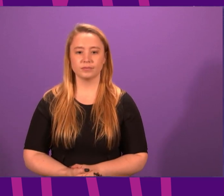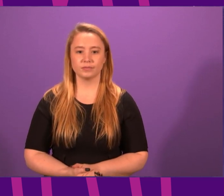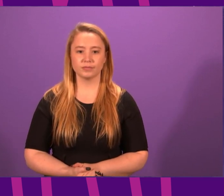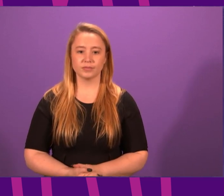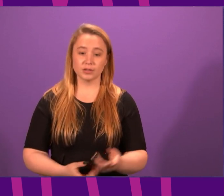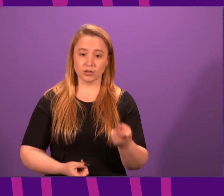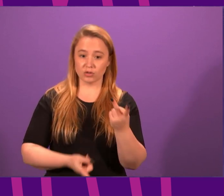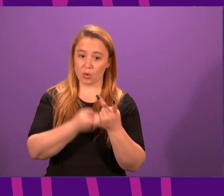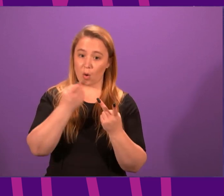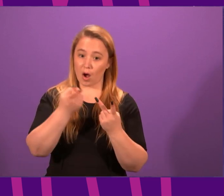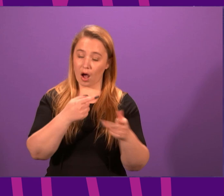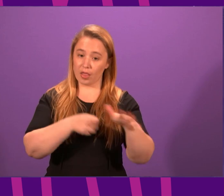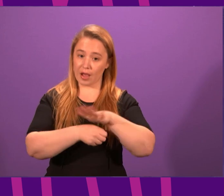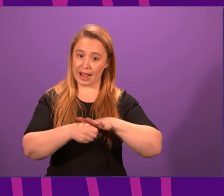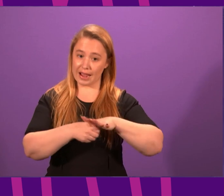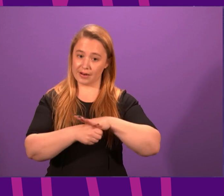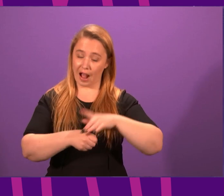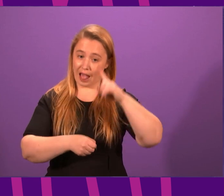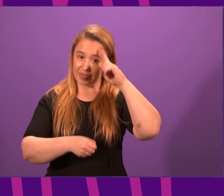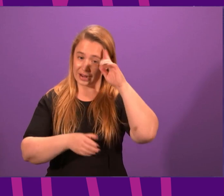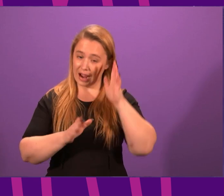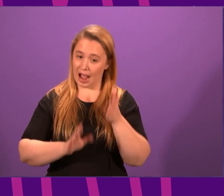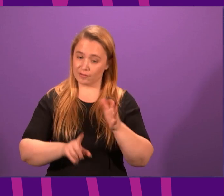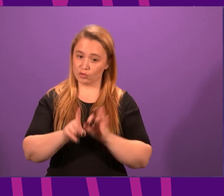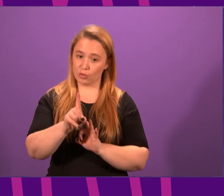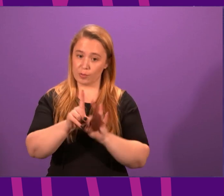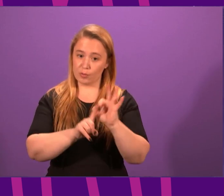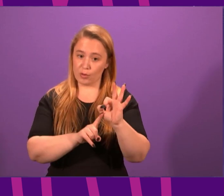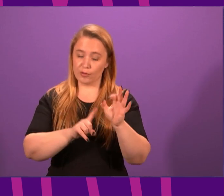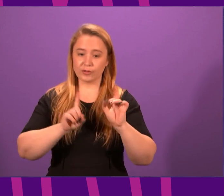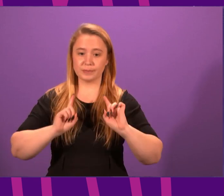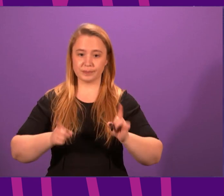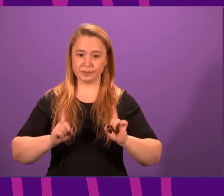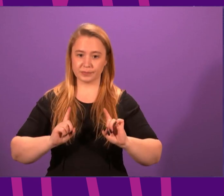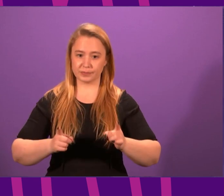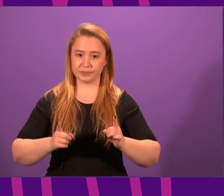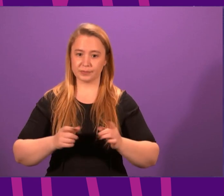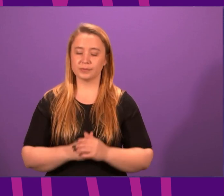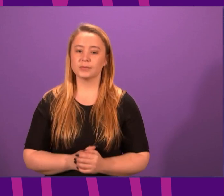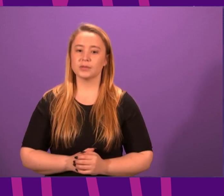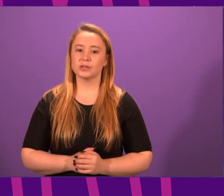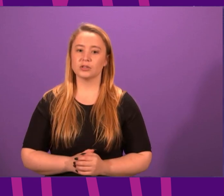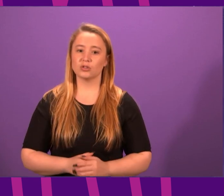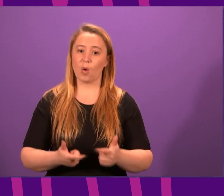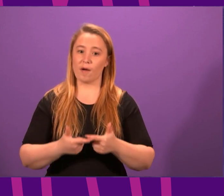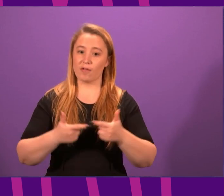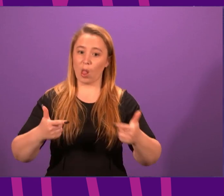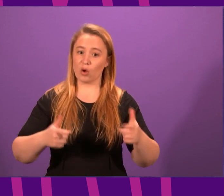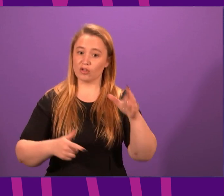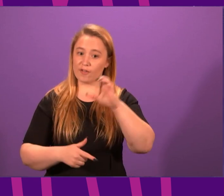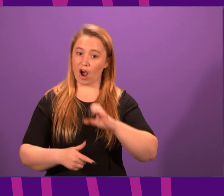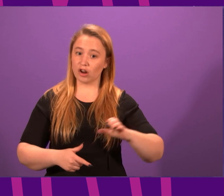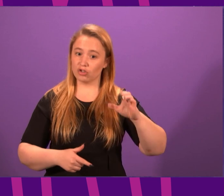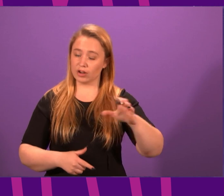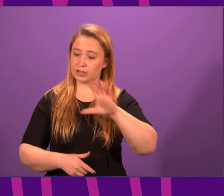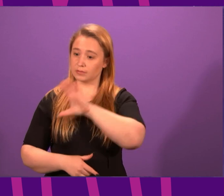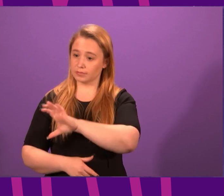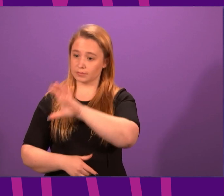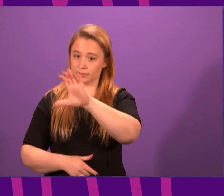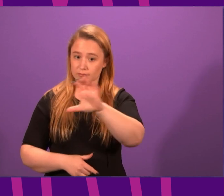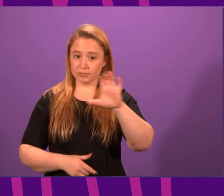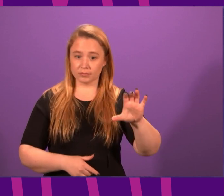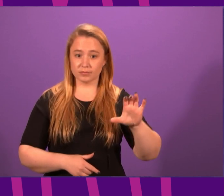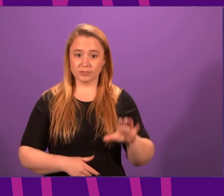Another area where I think we need to do a bit more work is in terms of looking at what's happening in many other countries, most noticeably,